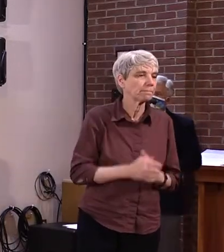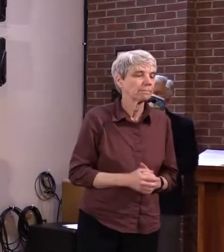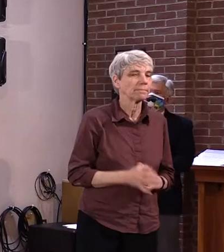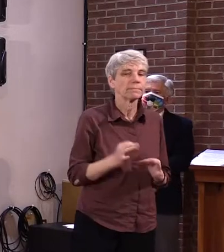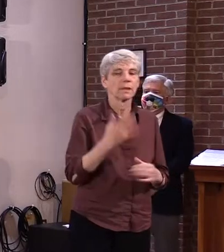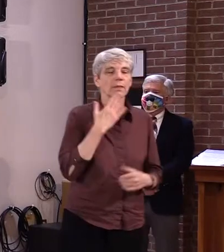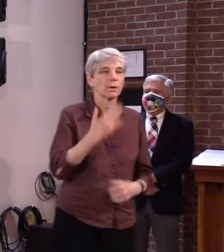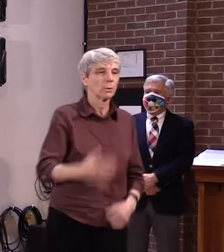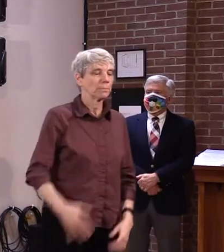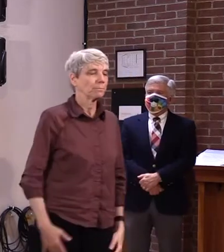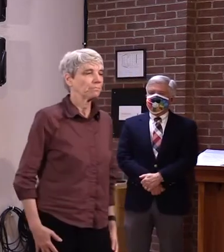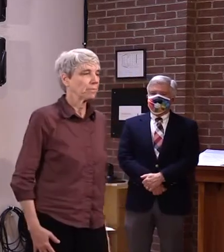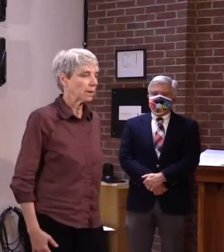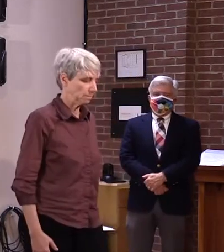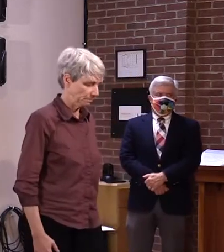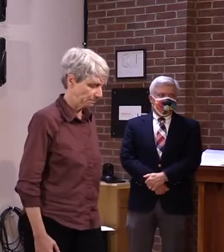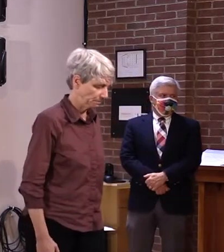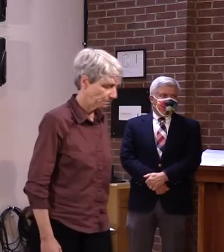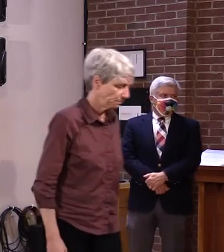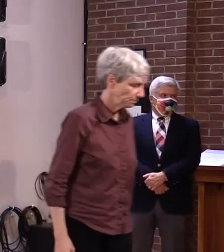Thank you.